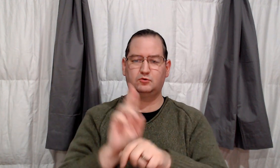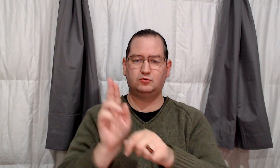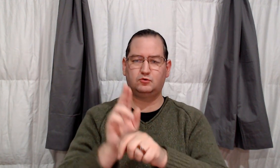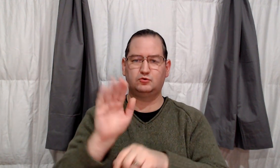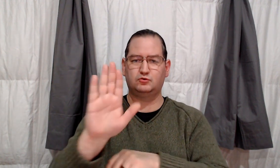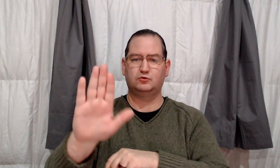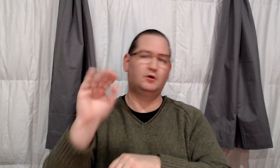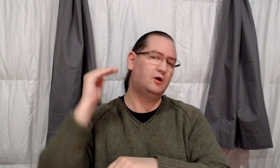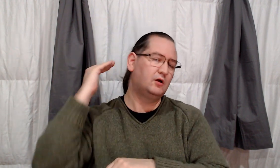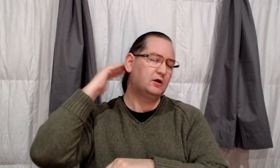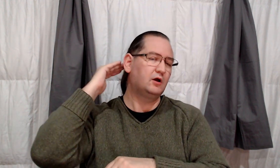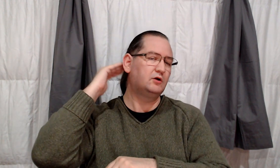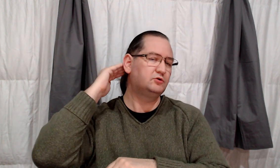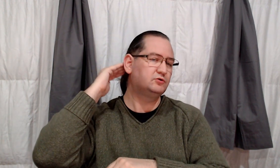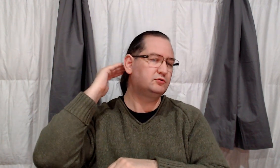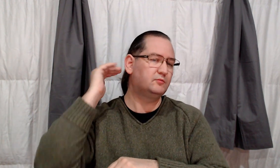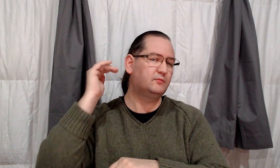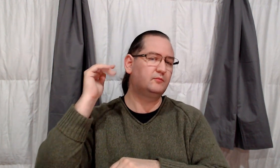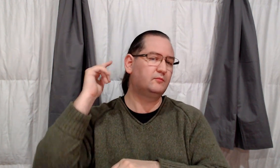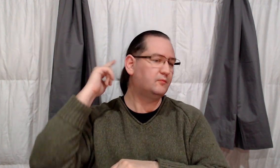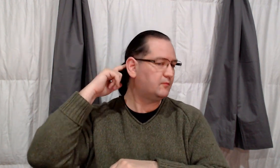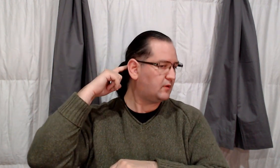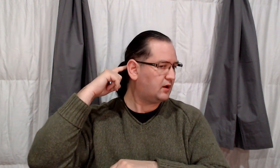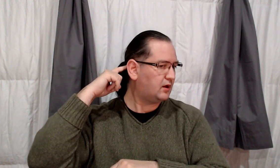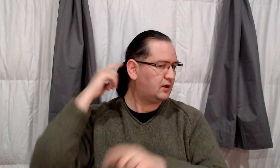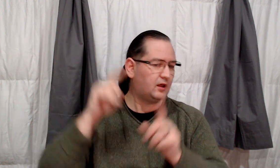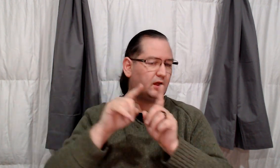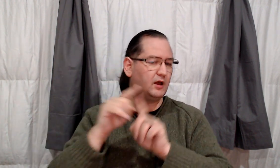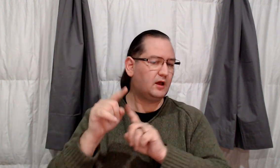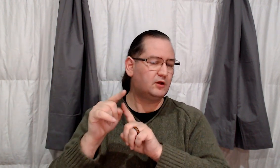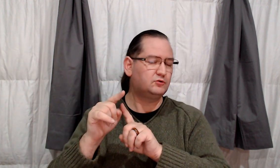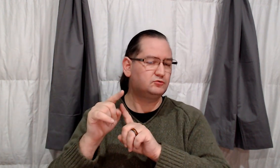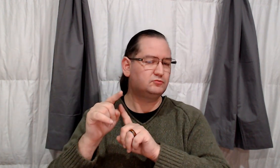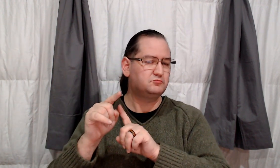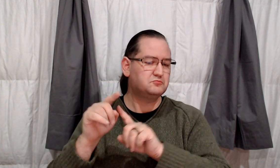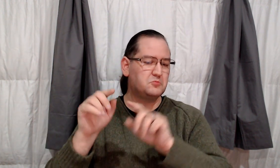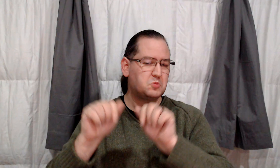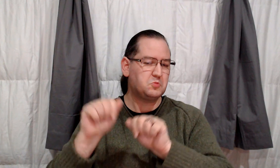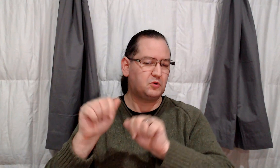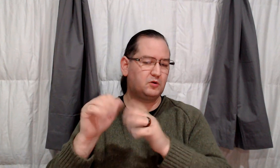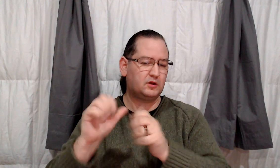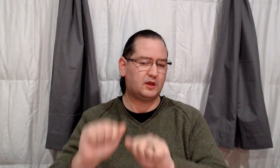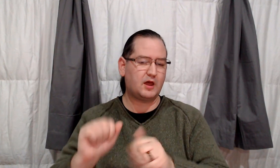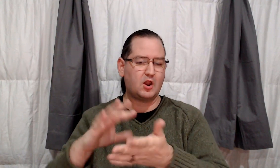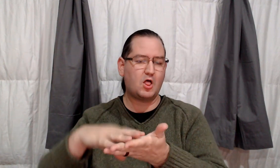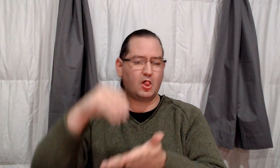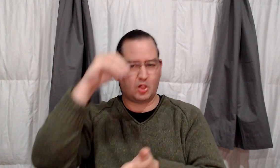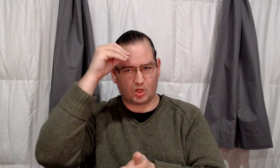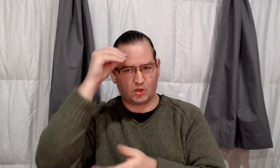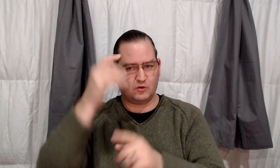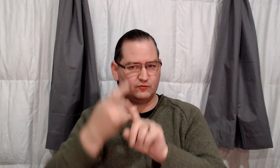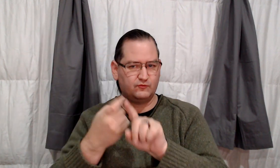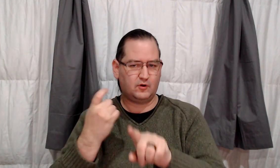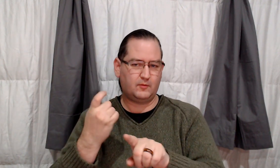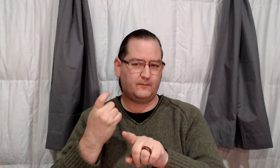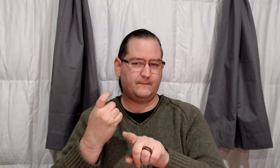you can learn from and really have an experience one